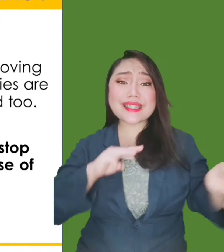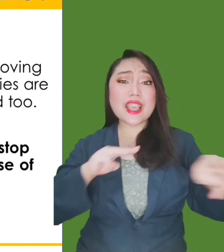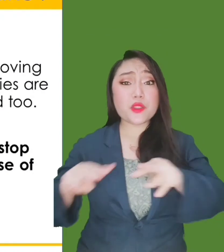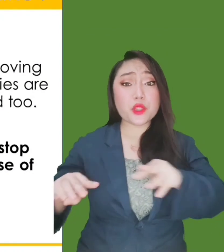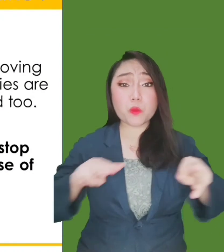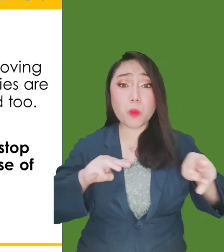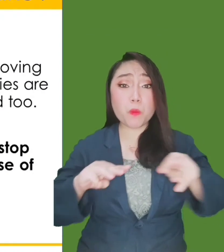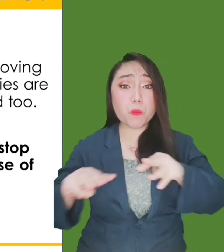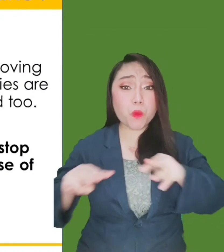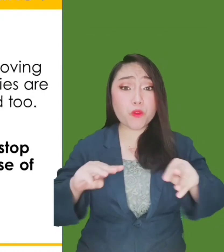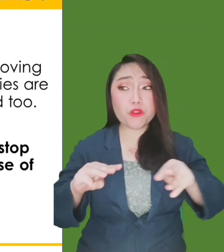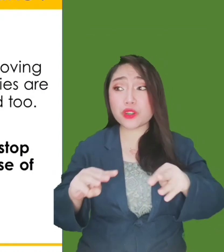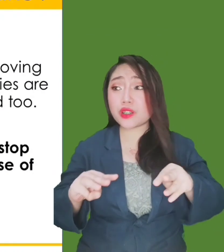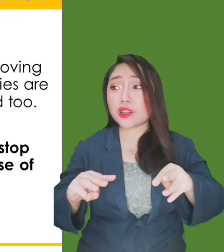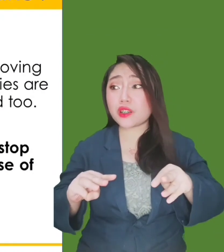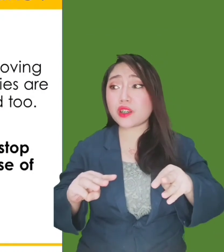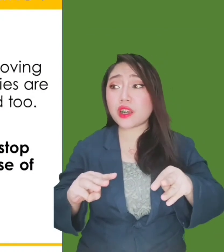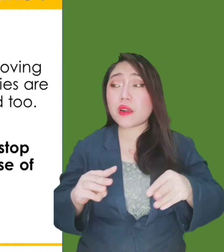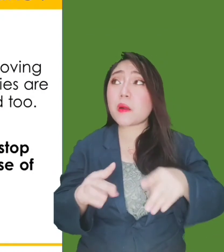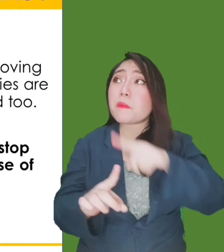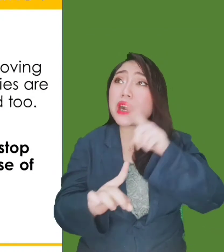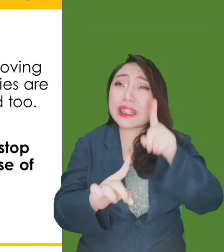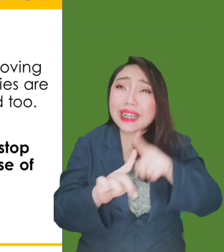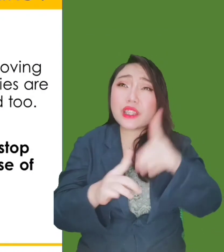Why do our bodies move